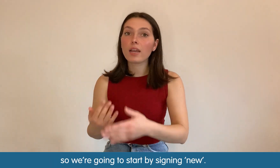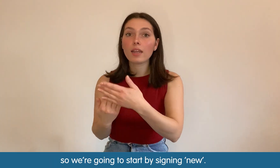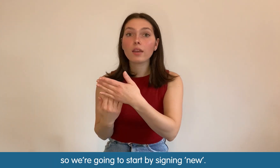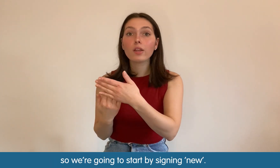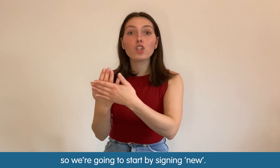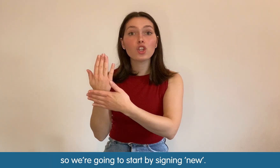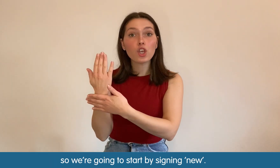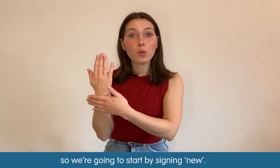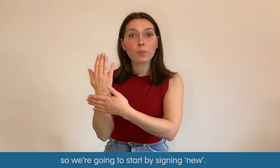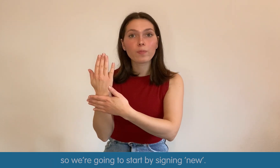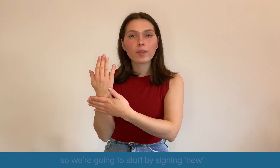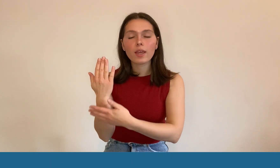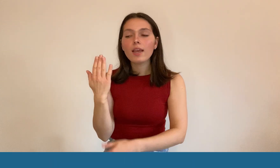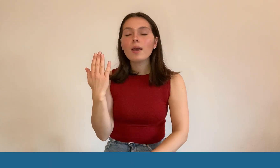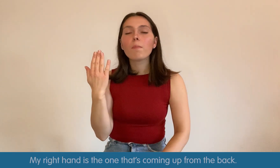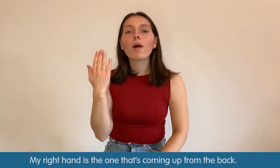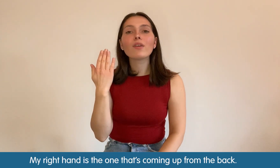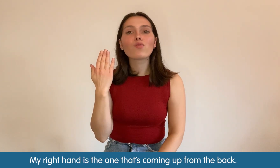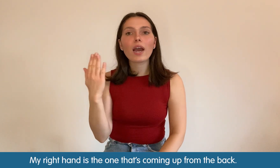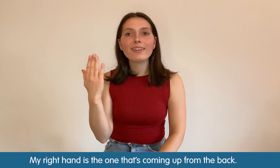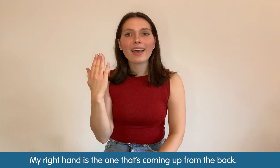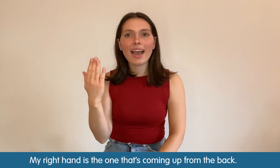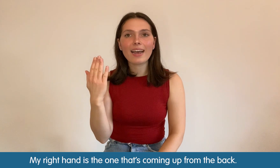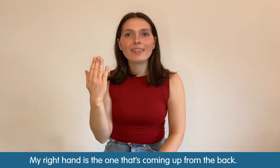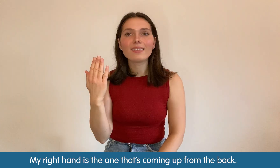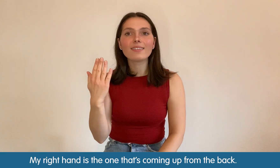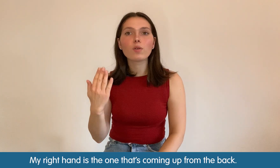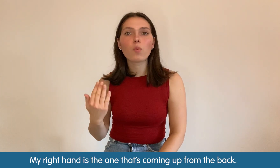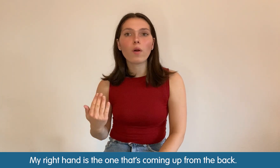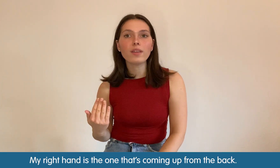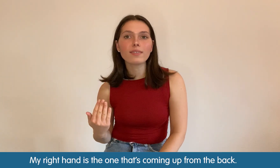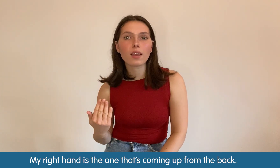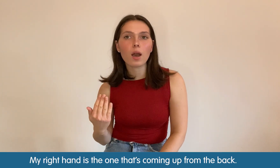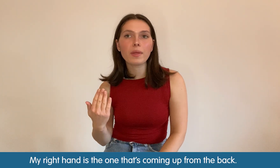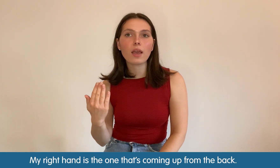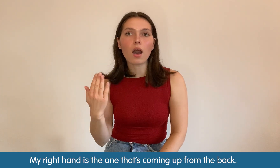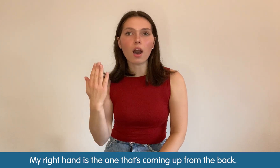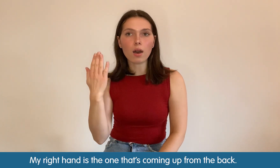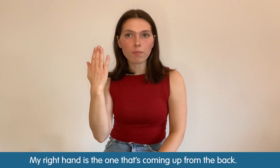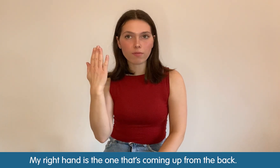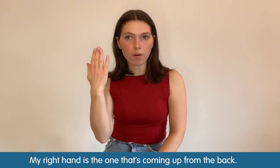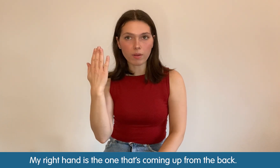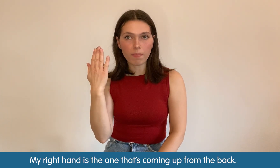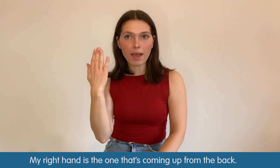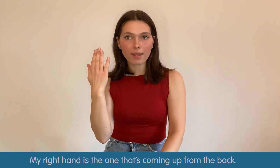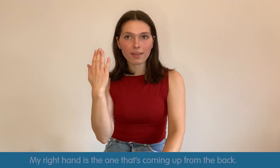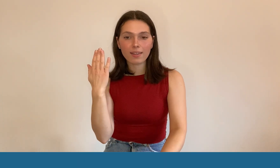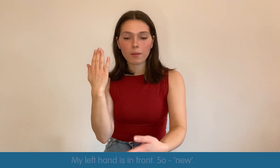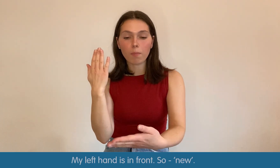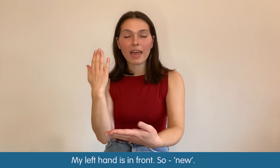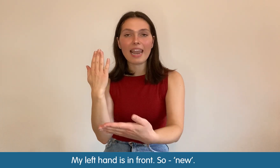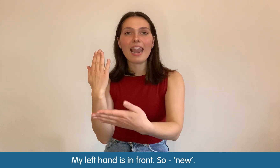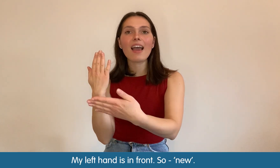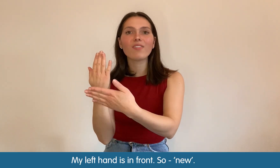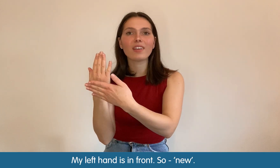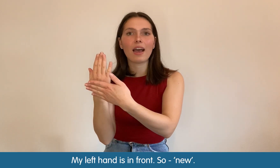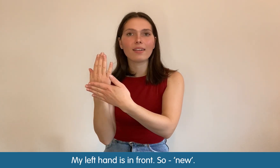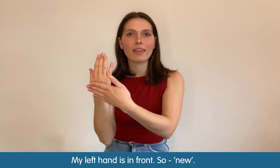signing new. My right hand is the one that's coming up from the back. My left hand is